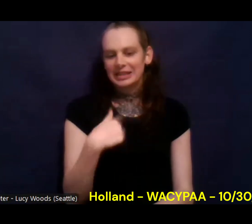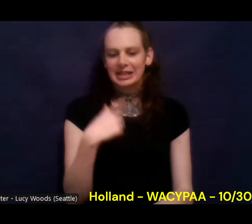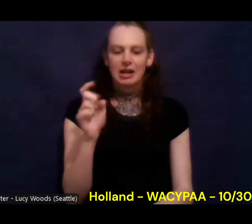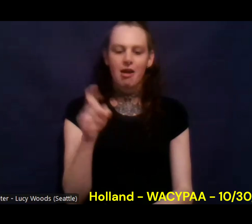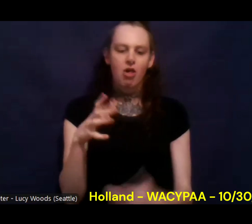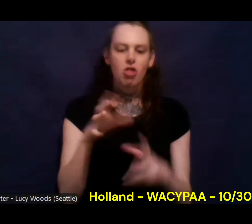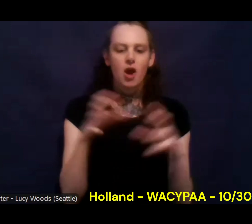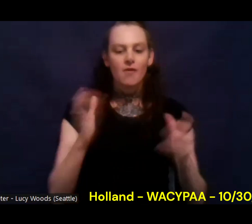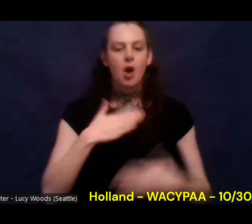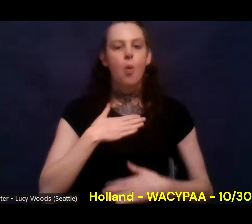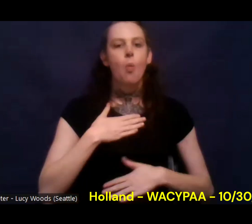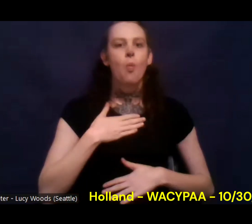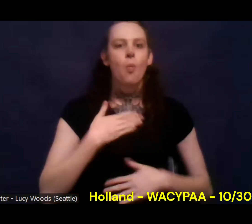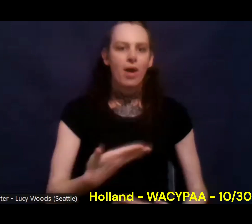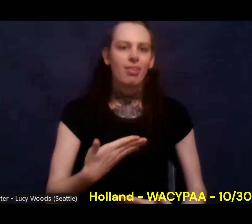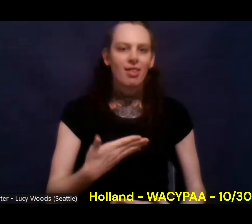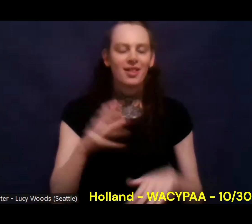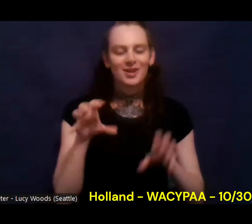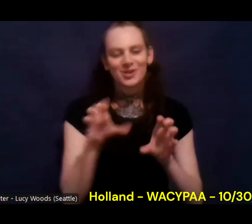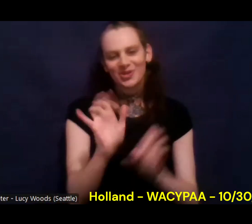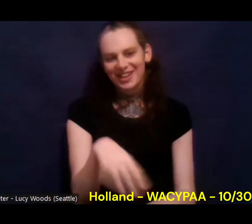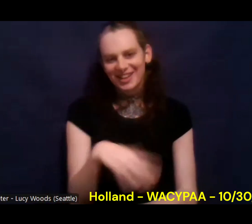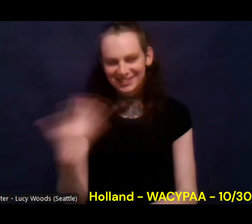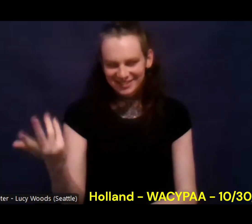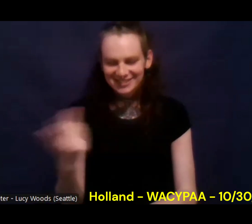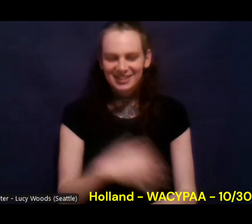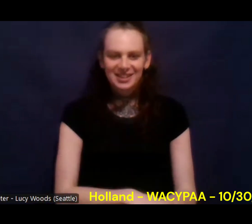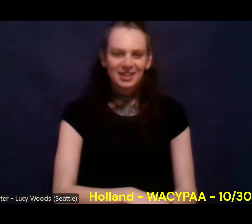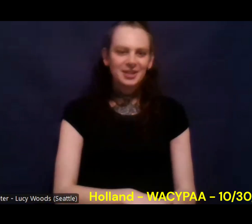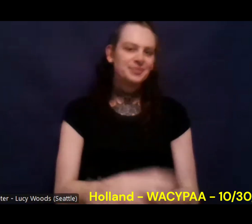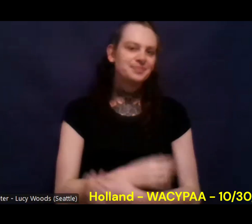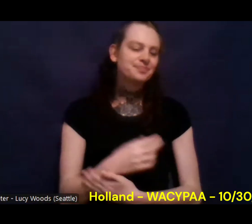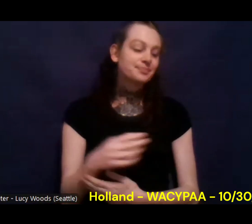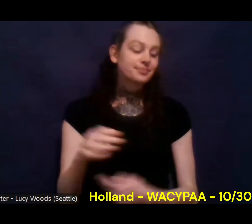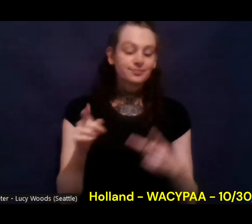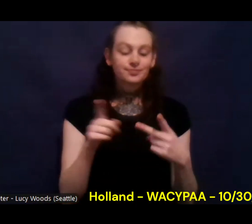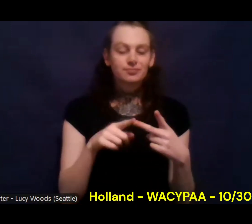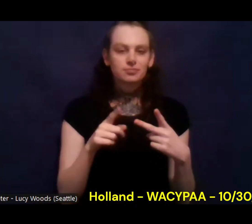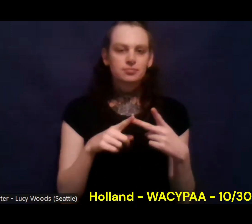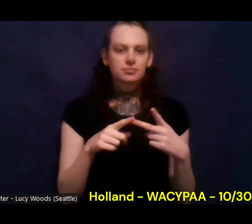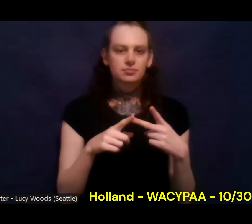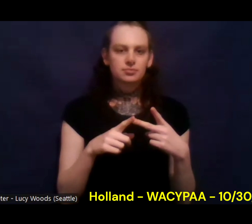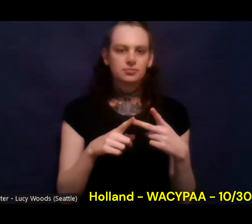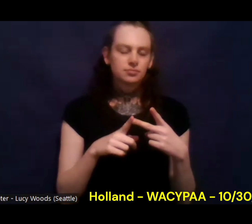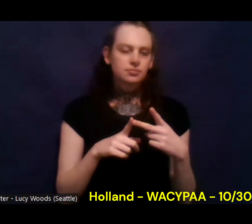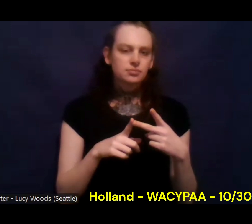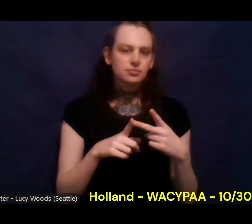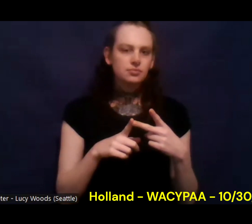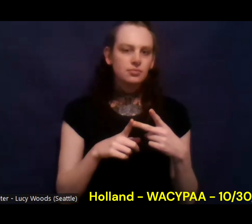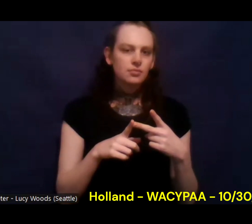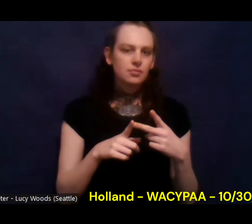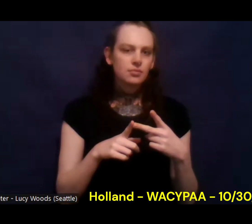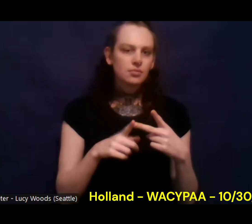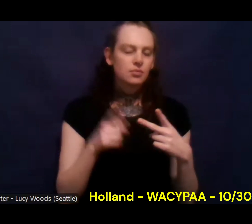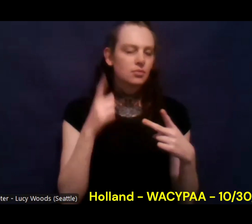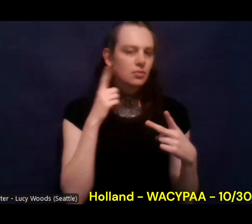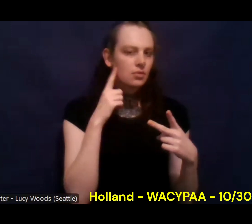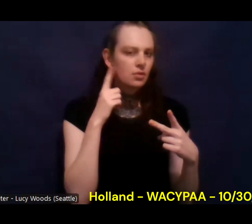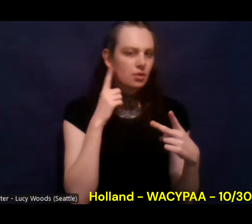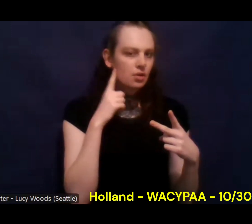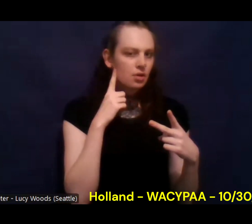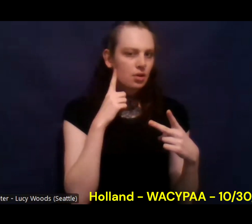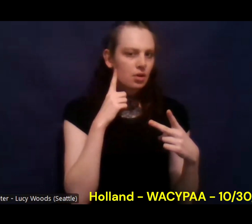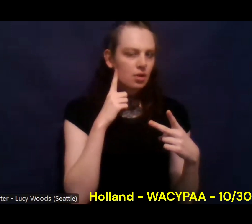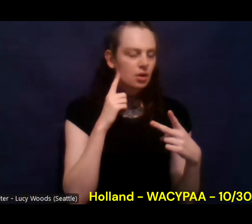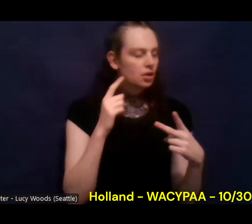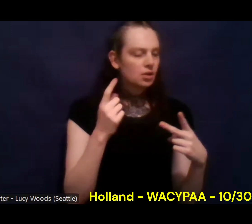on my end to want to do that. The other one, like, is just like it's mostly if I'm in town. And I can explain that more as to why I don't have like a